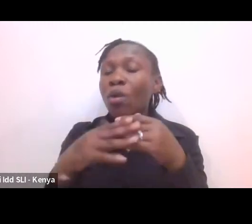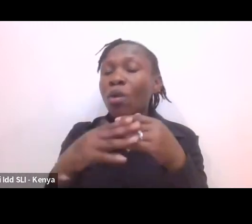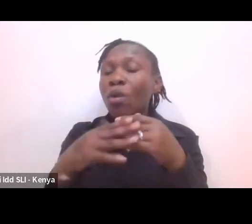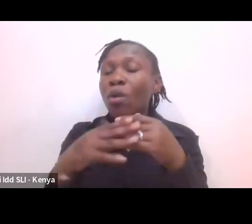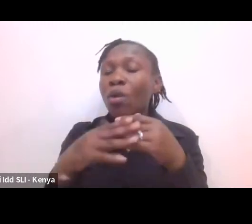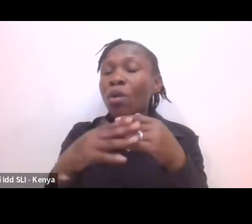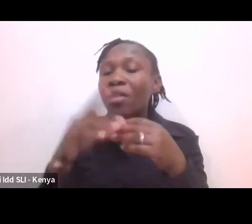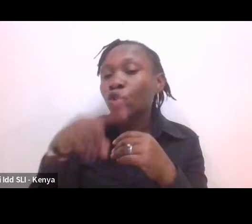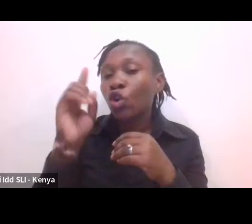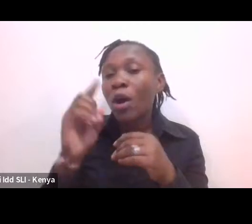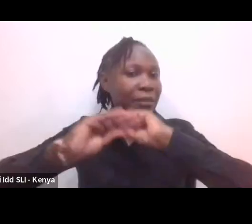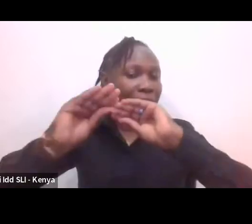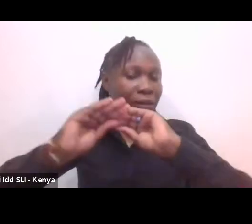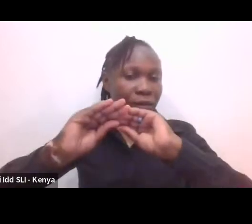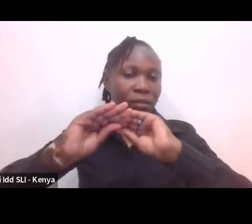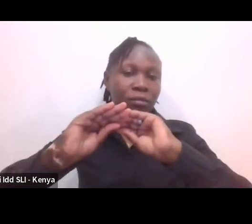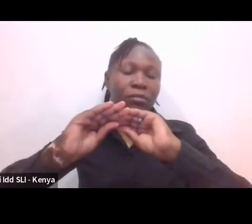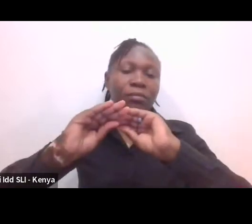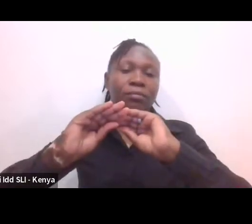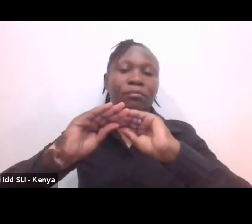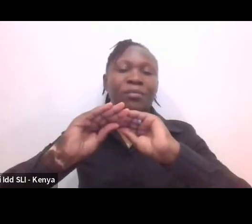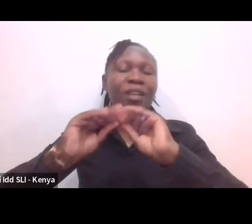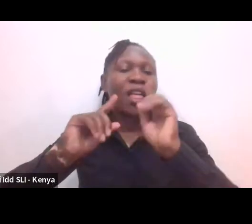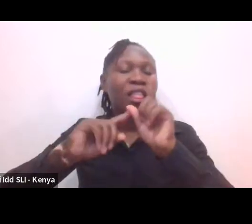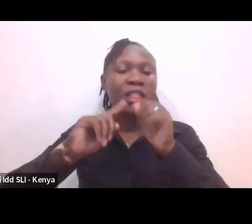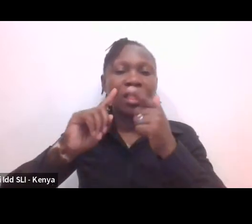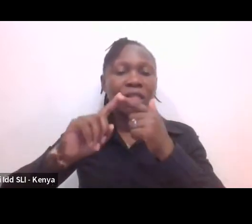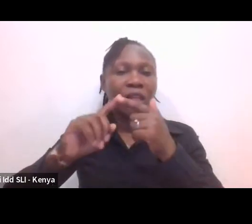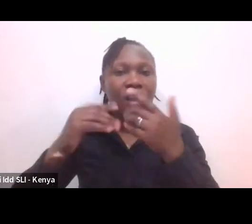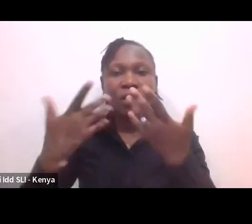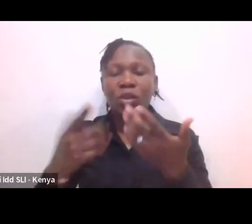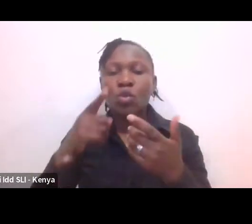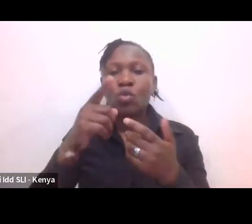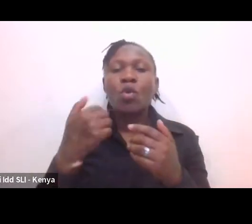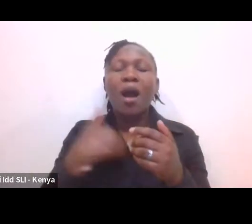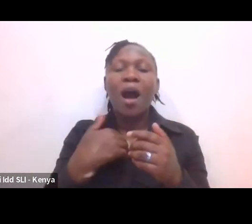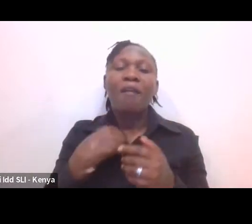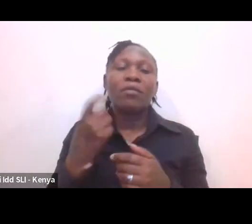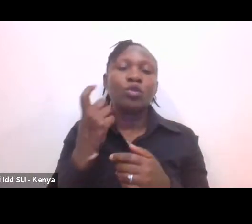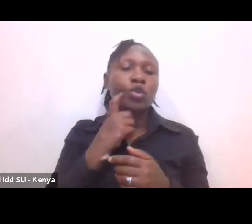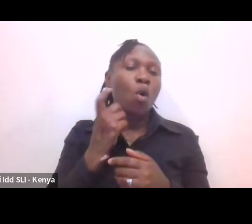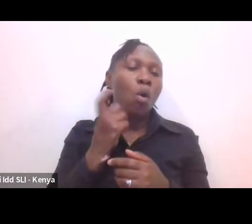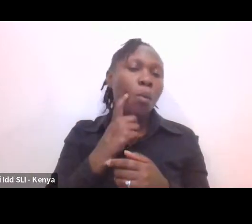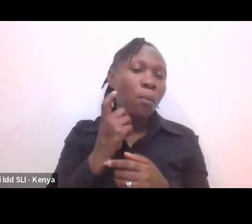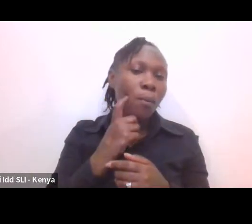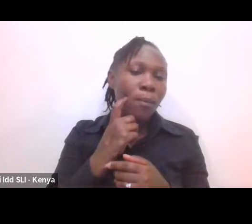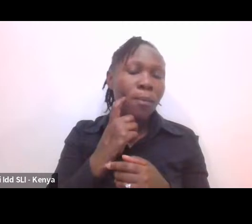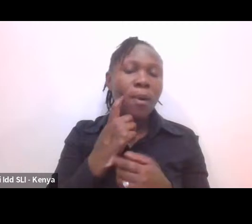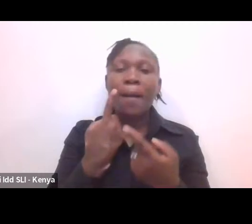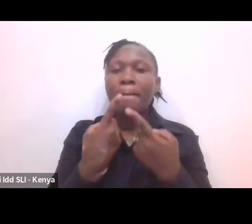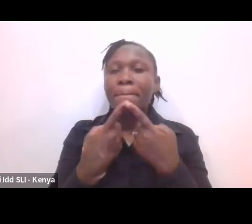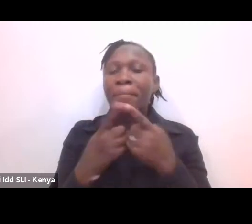nothing. It's like being a shopkeeper who has a stocked warehouse, but no shop.